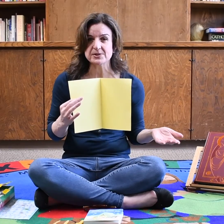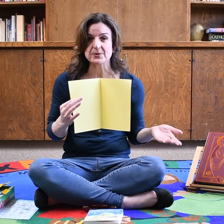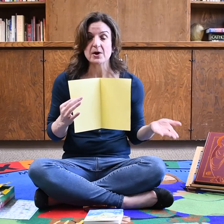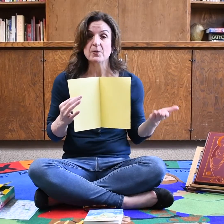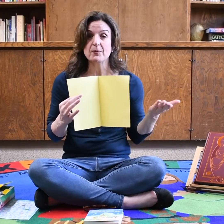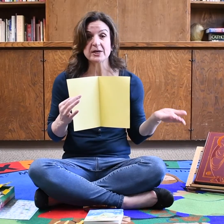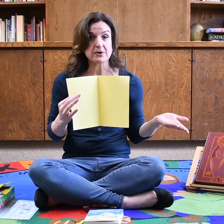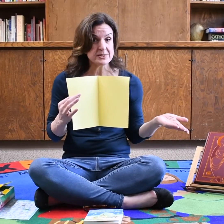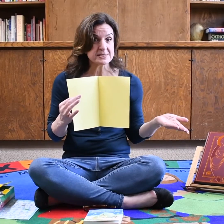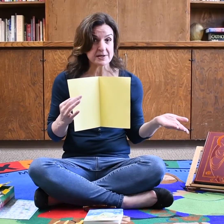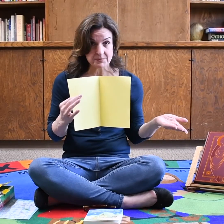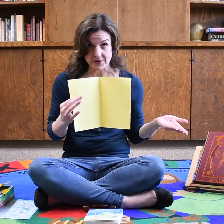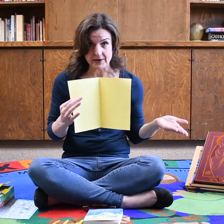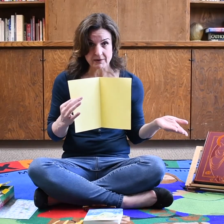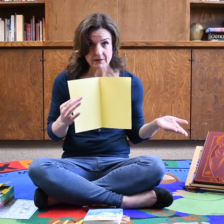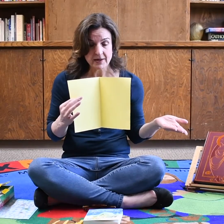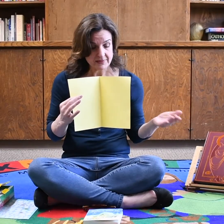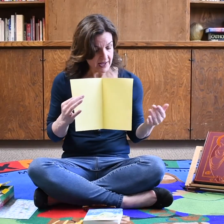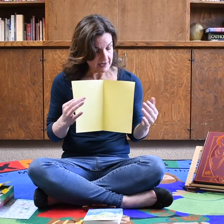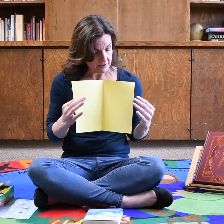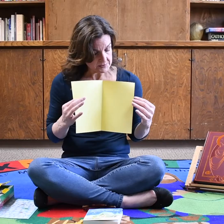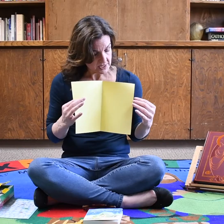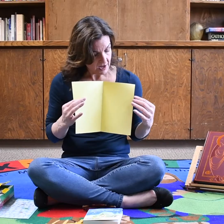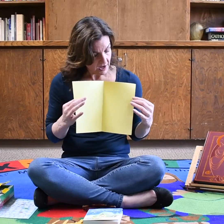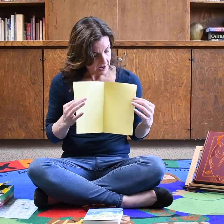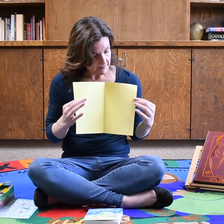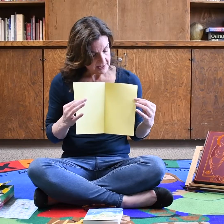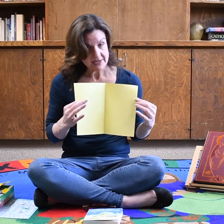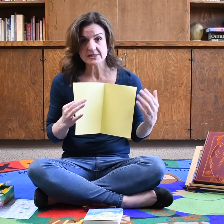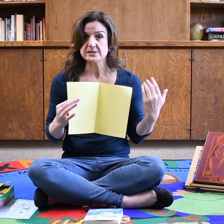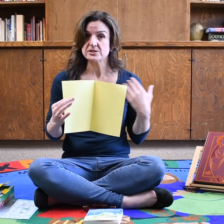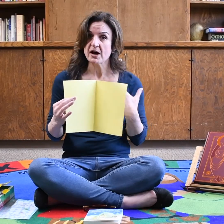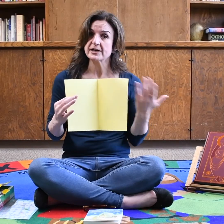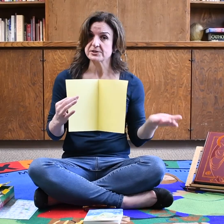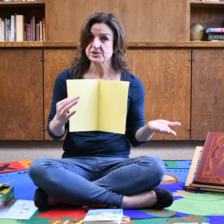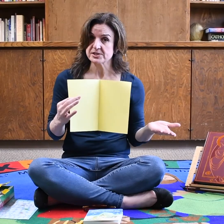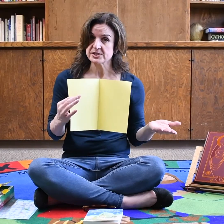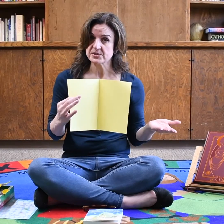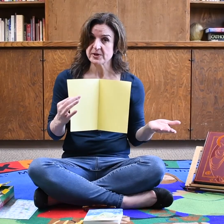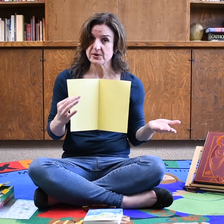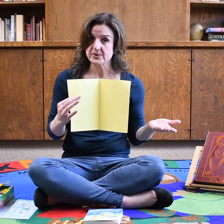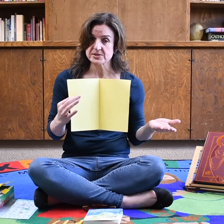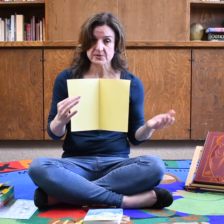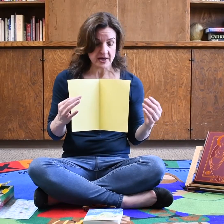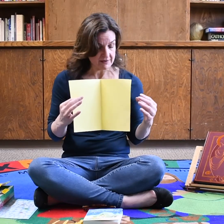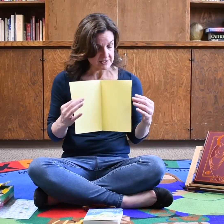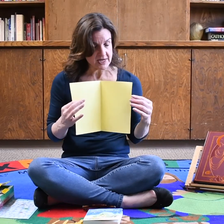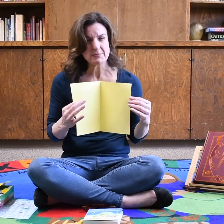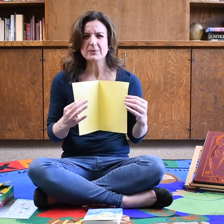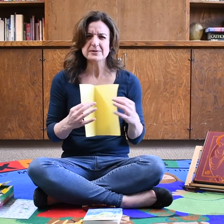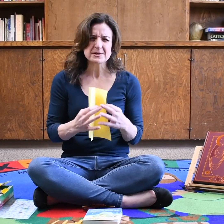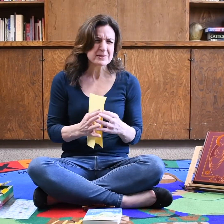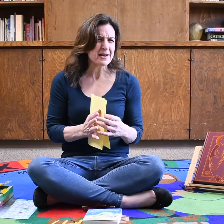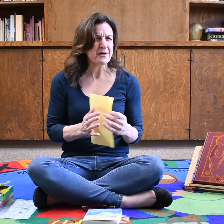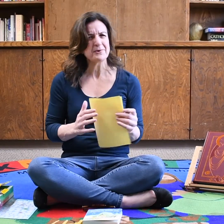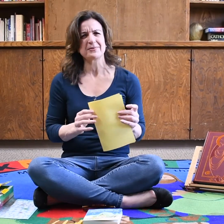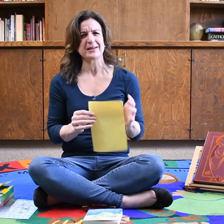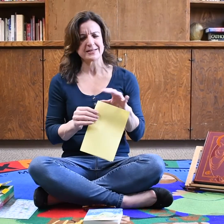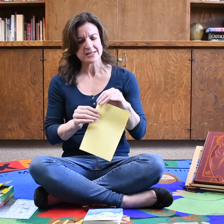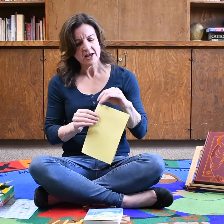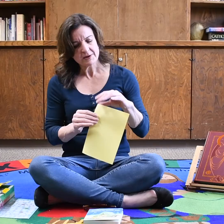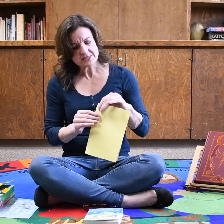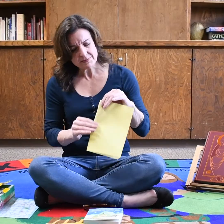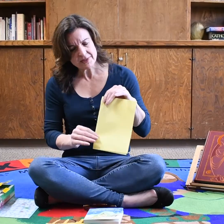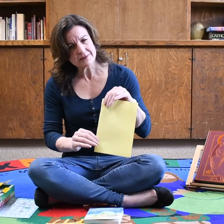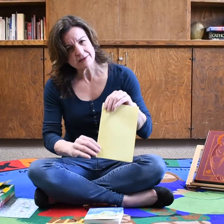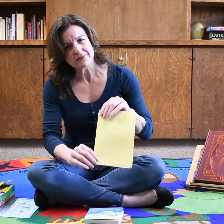can do? Well, we can always say a prayer. That helps. And that's us talking to Jesus, so we can always do that every day. But what are some of the other